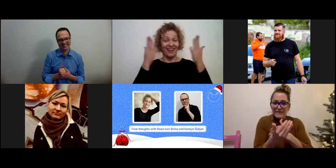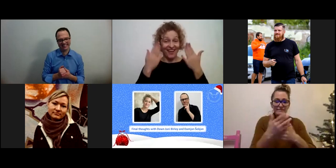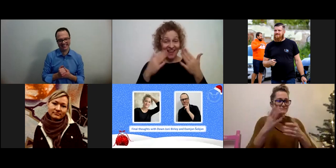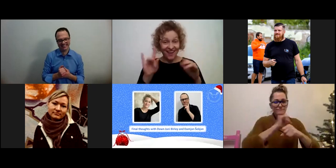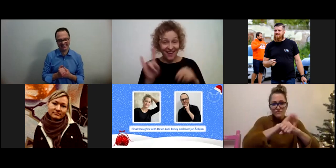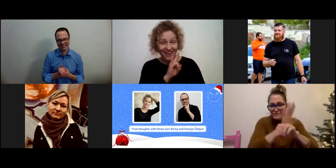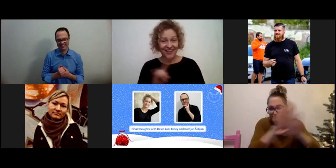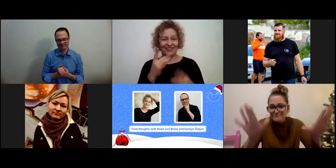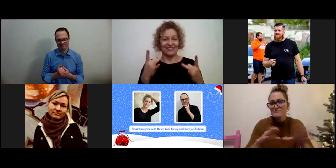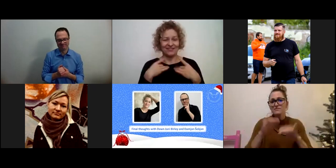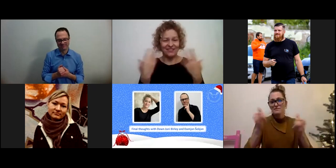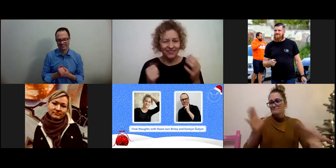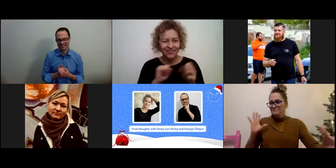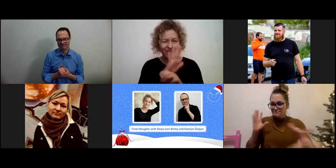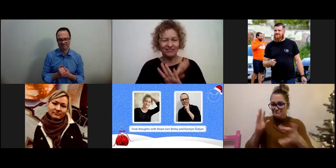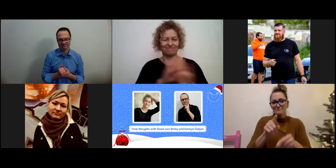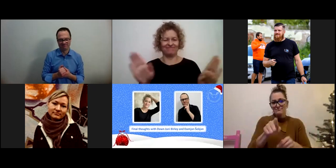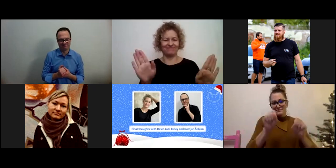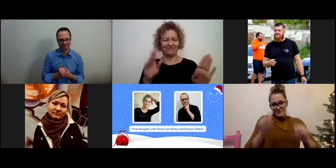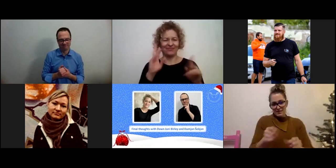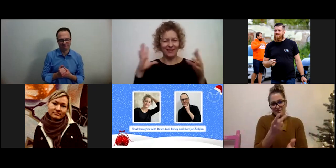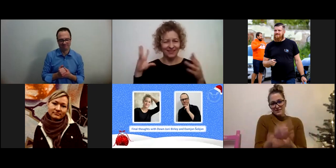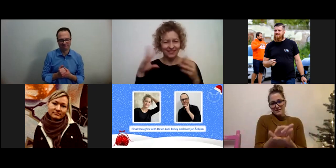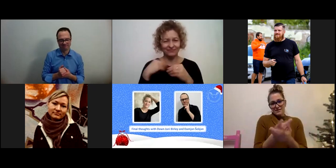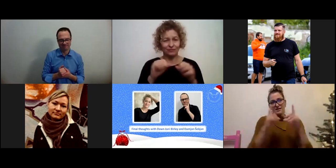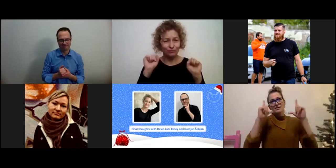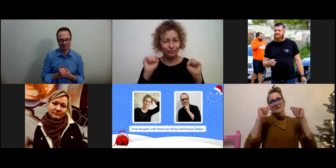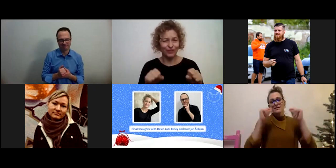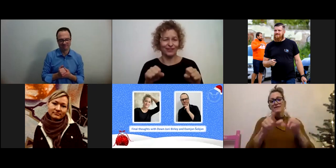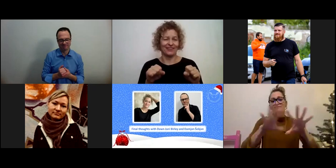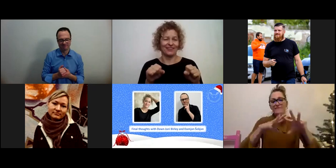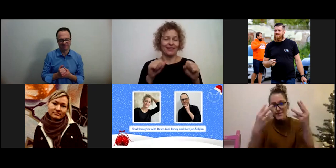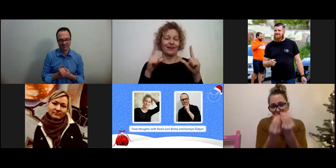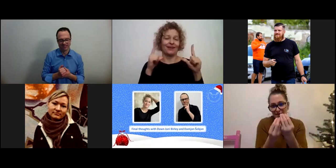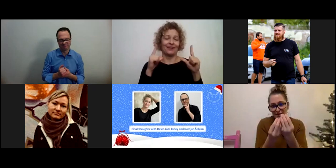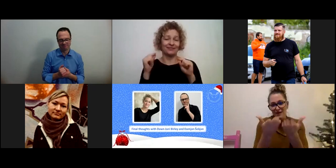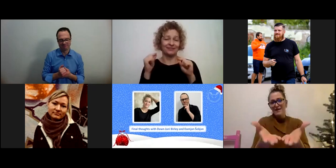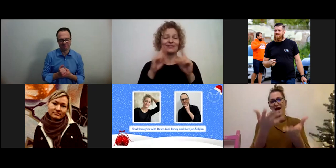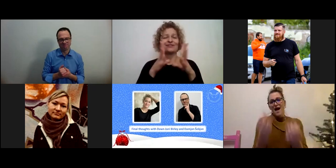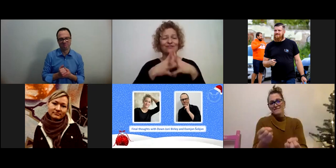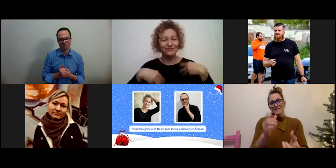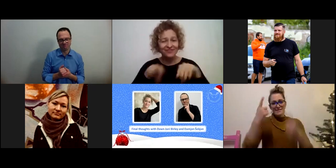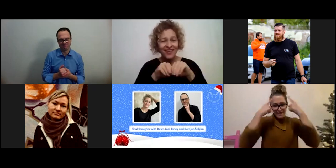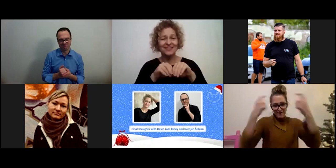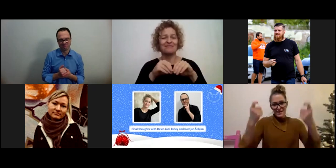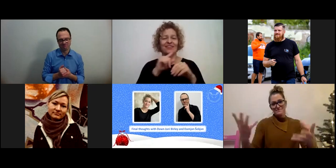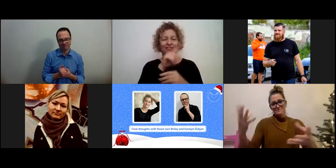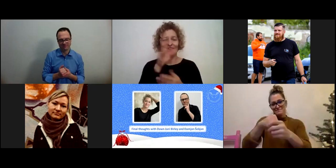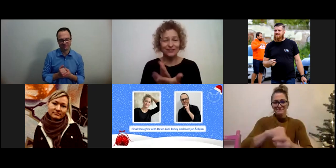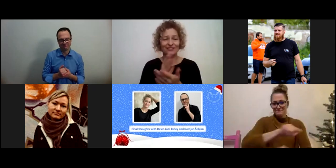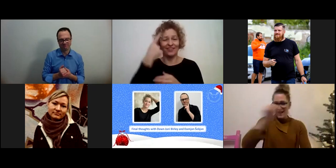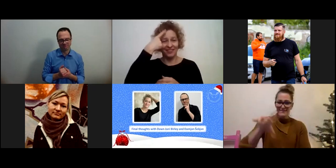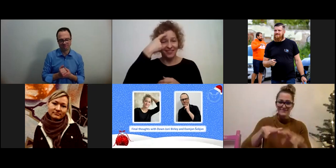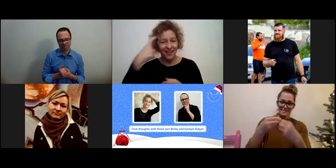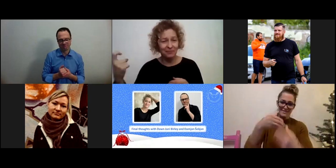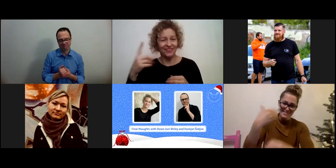Happy holidays. Hope everyone stays safe. And now you can rest and spend some time with your